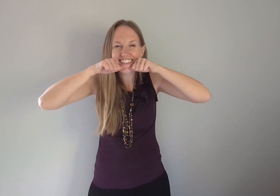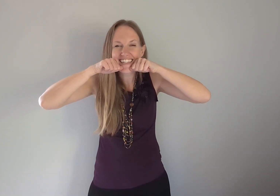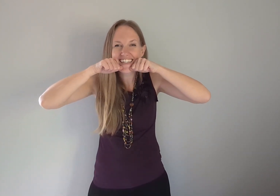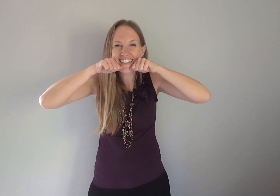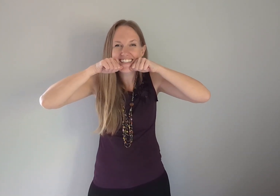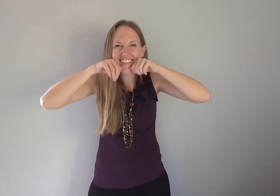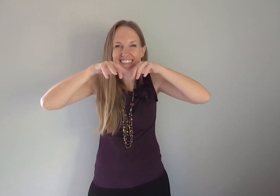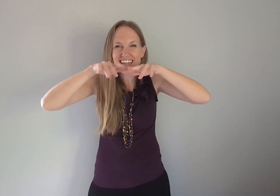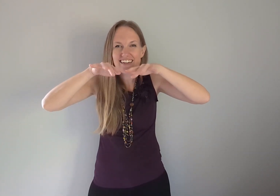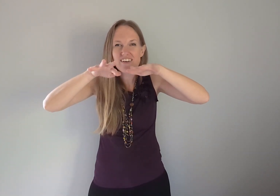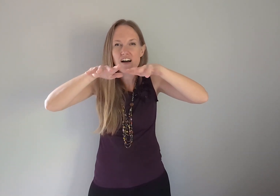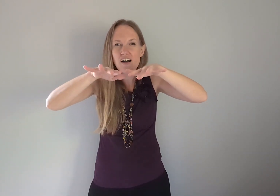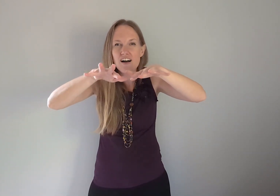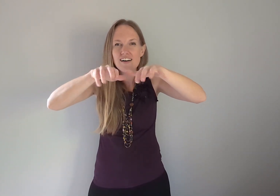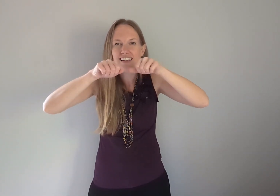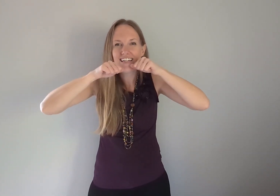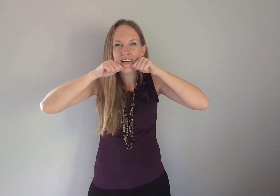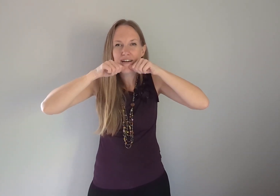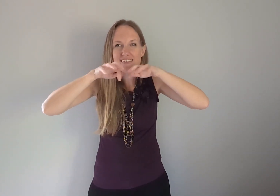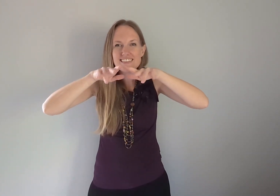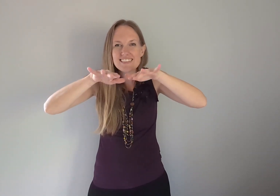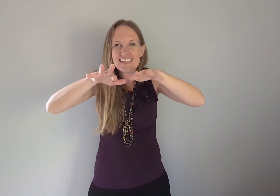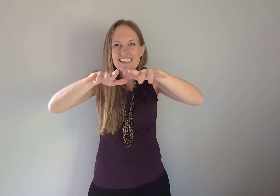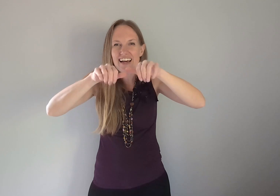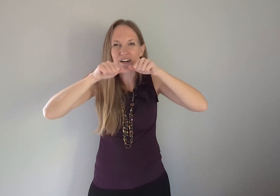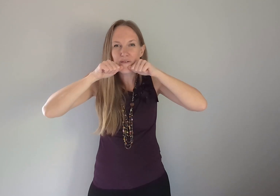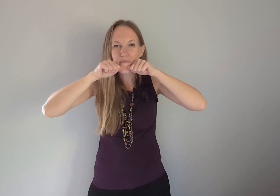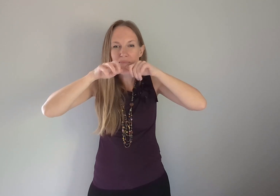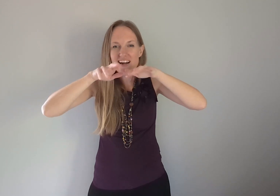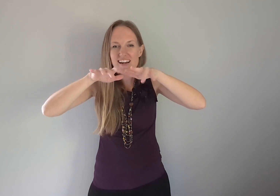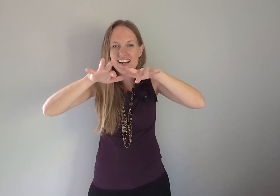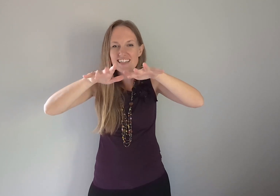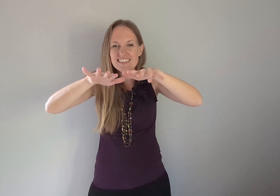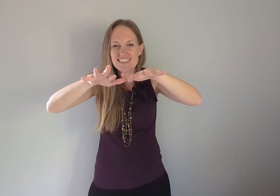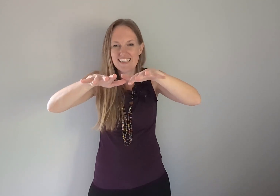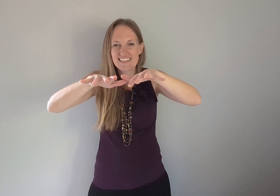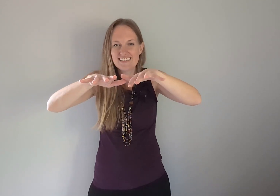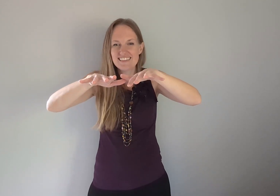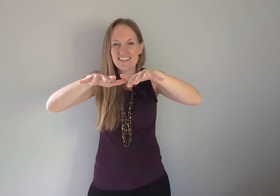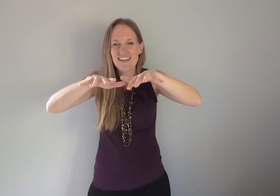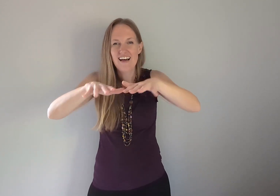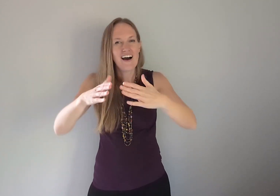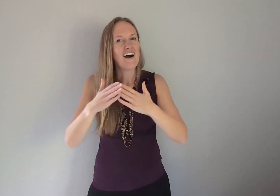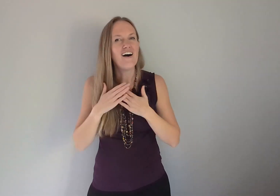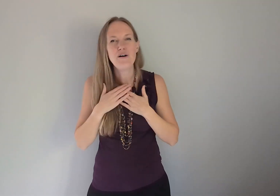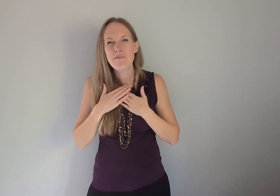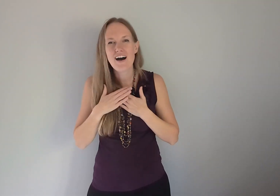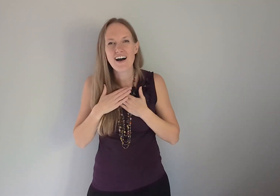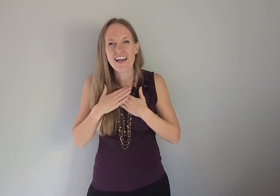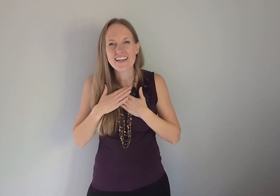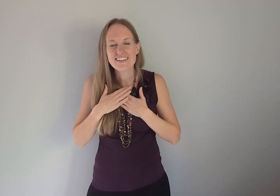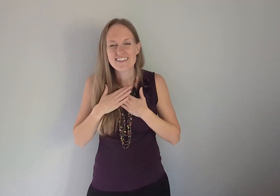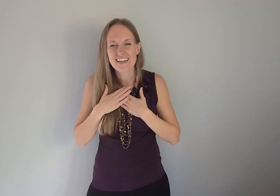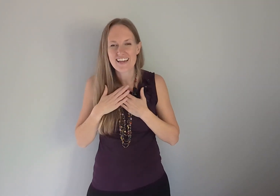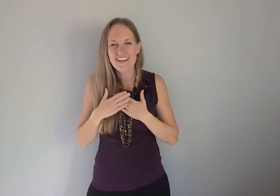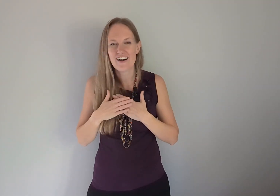you're here and you just kind of, send it out. Blessings all mine. Okay,